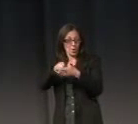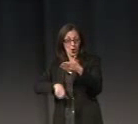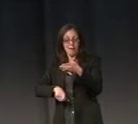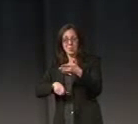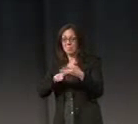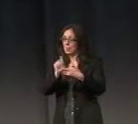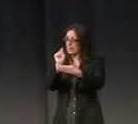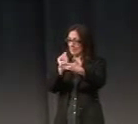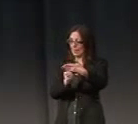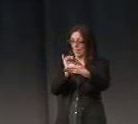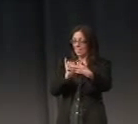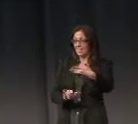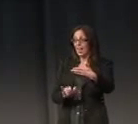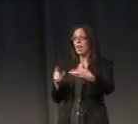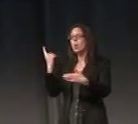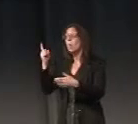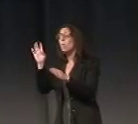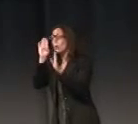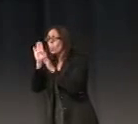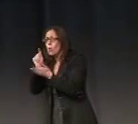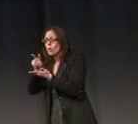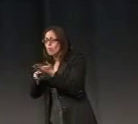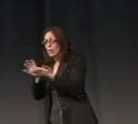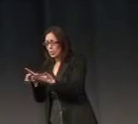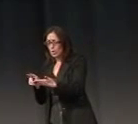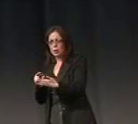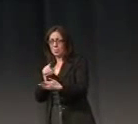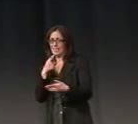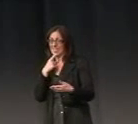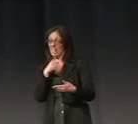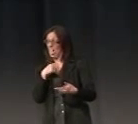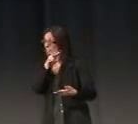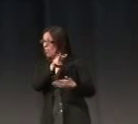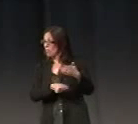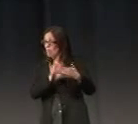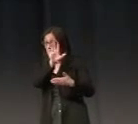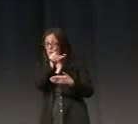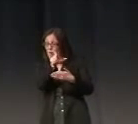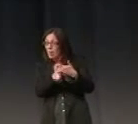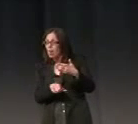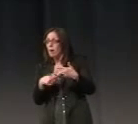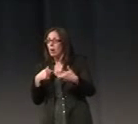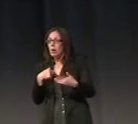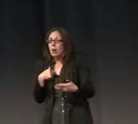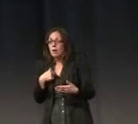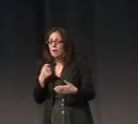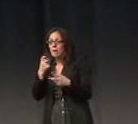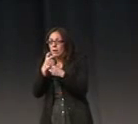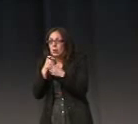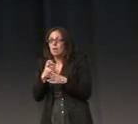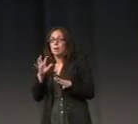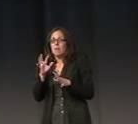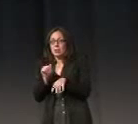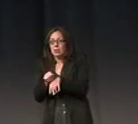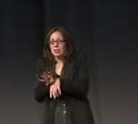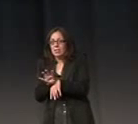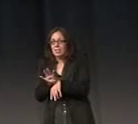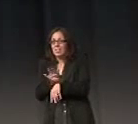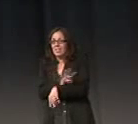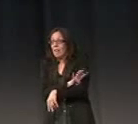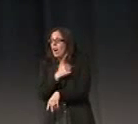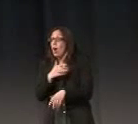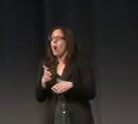quote, "A shudder ran down my spine when I read your reference to Hinton's cube. I nearly got hooked on them myself in the